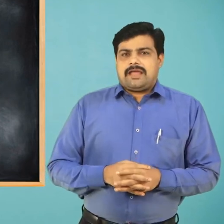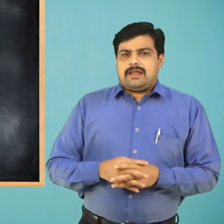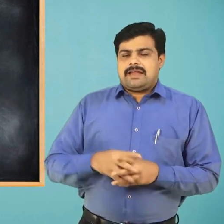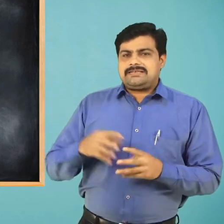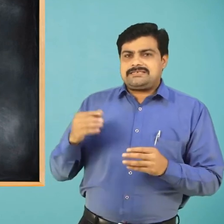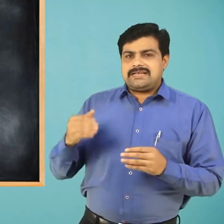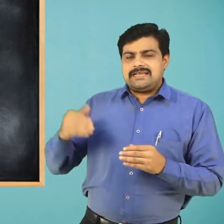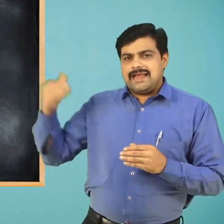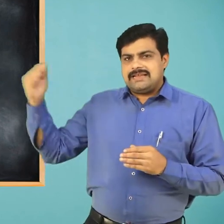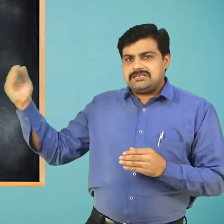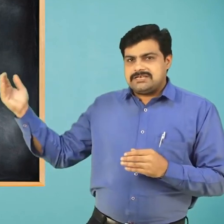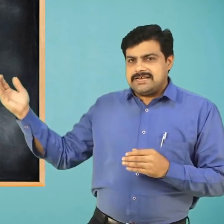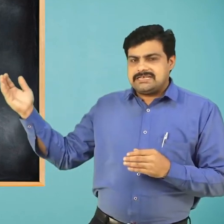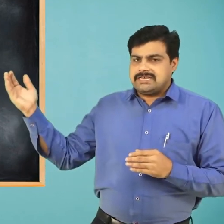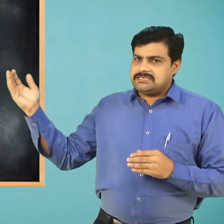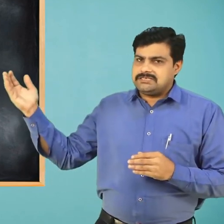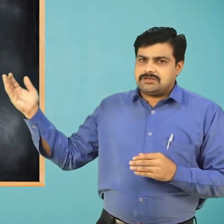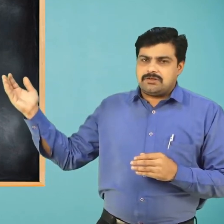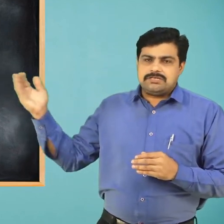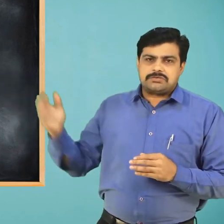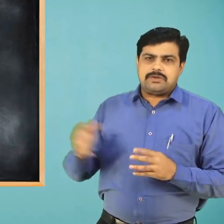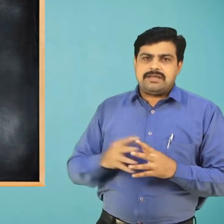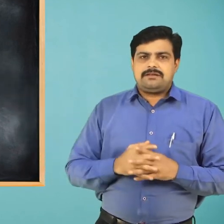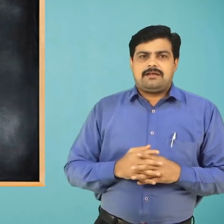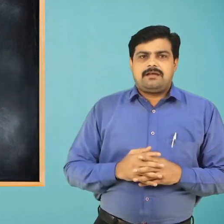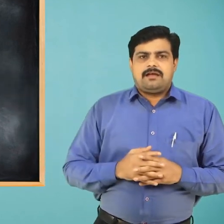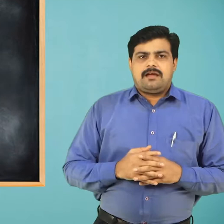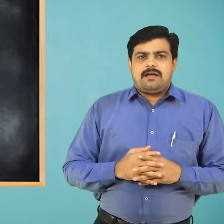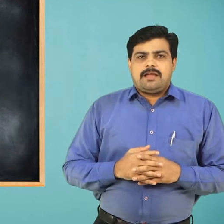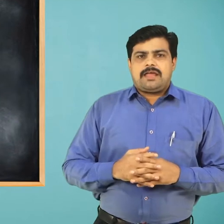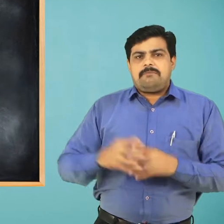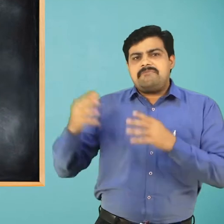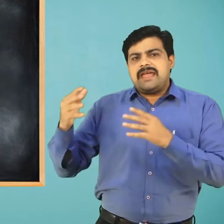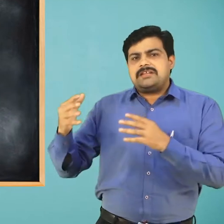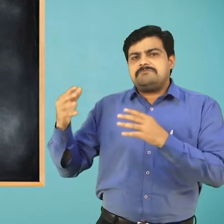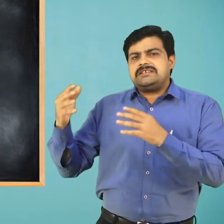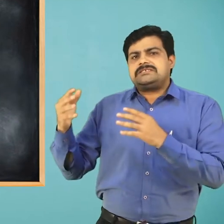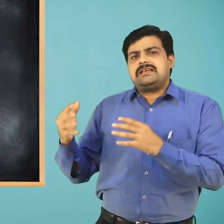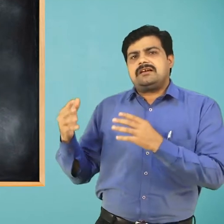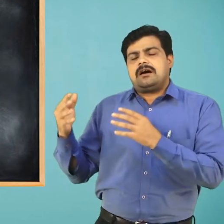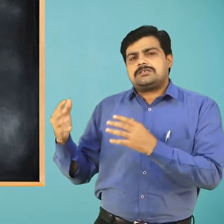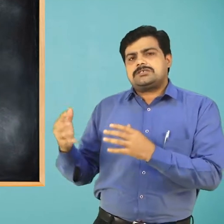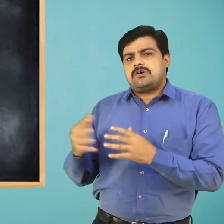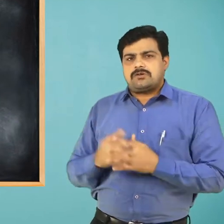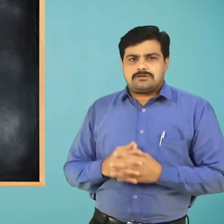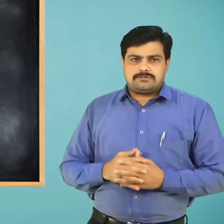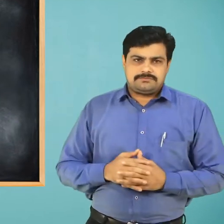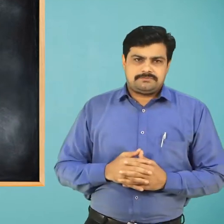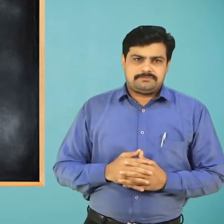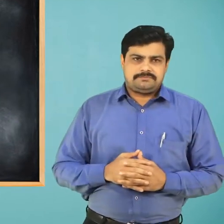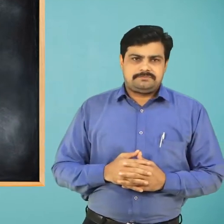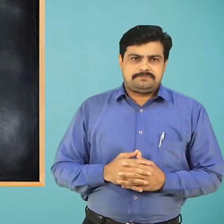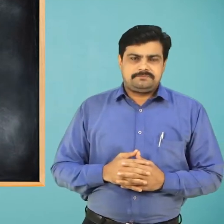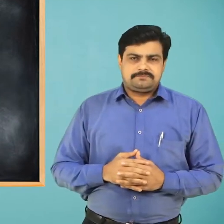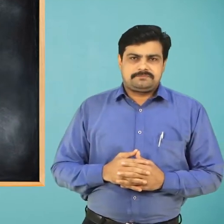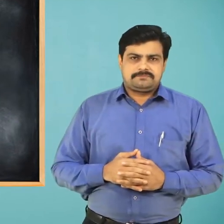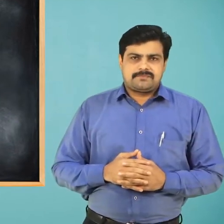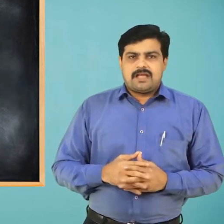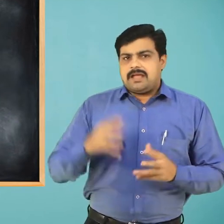Okay, let's see the another tricky sentence on the screen. He made me sing a song.